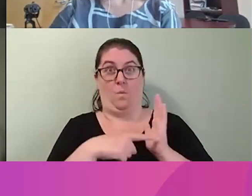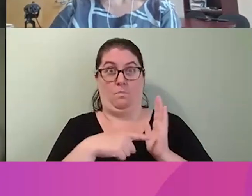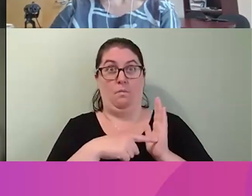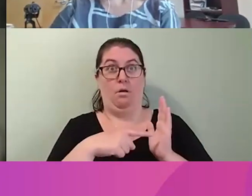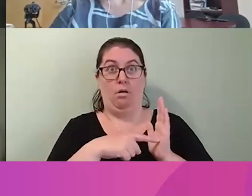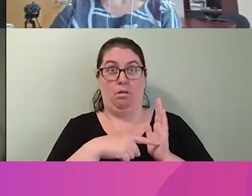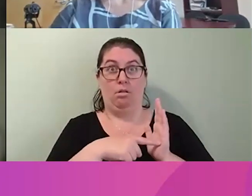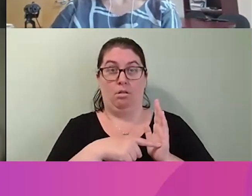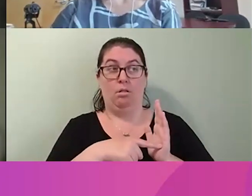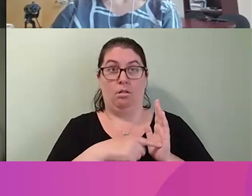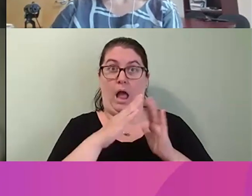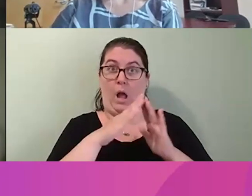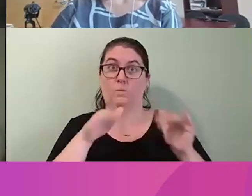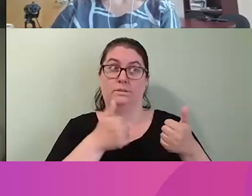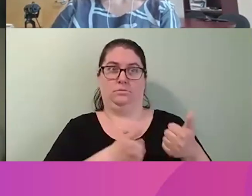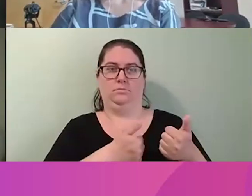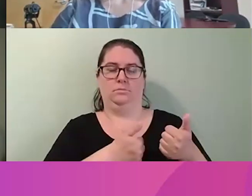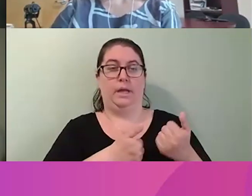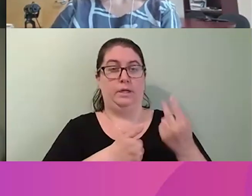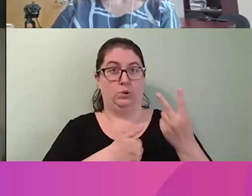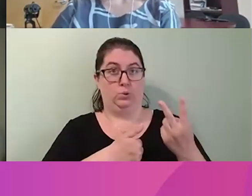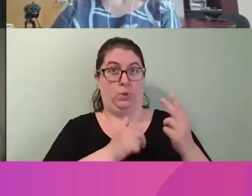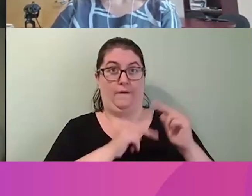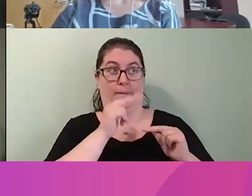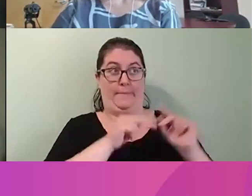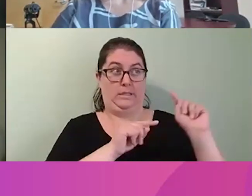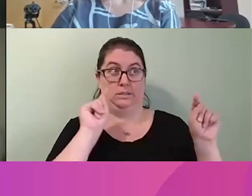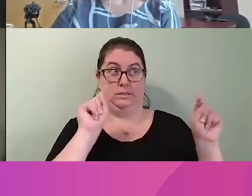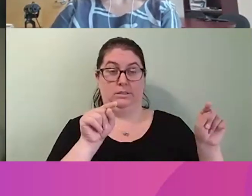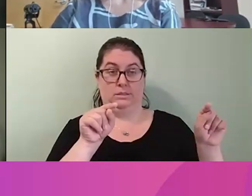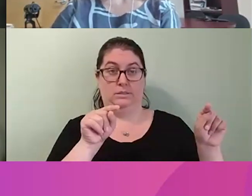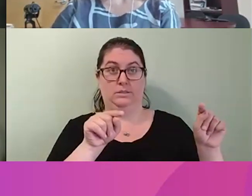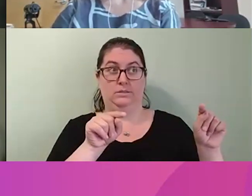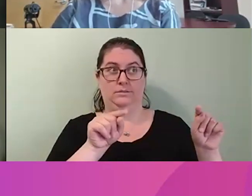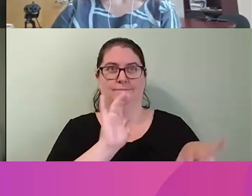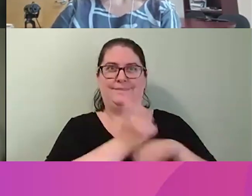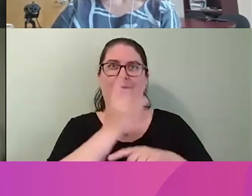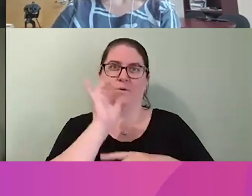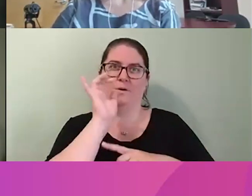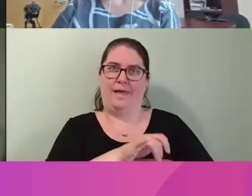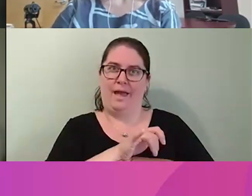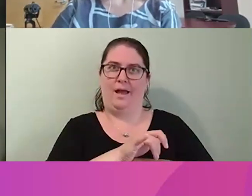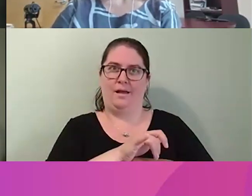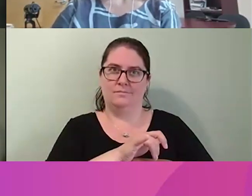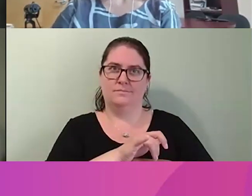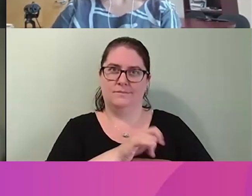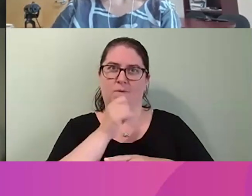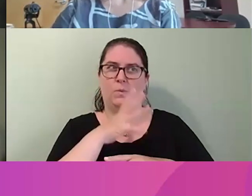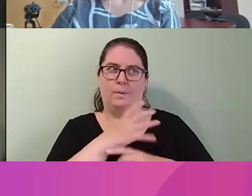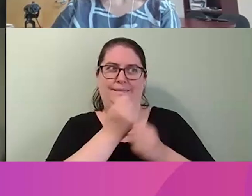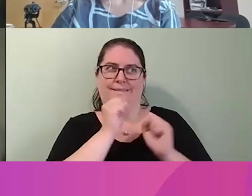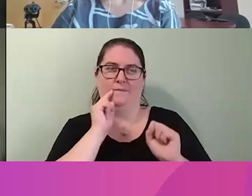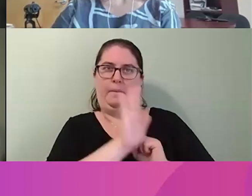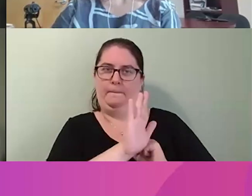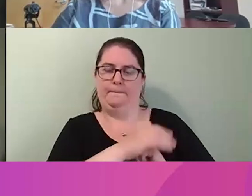geared to income housing. Two of the buildings were specifically designed for women who had experienced violence